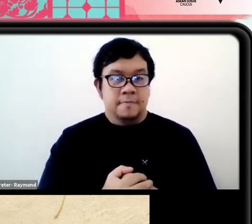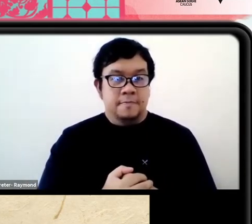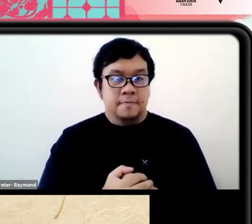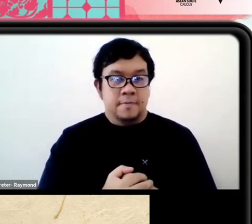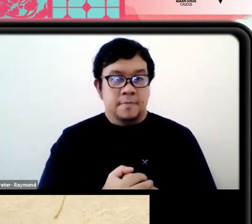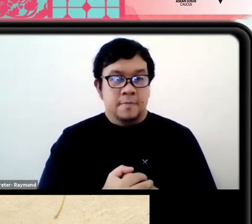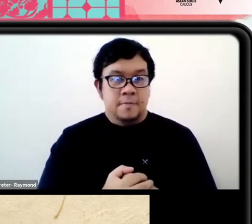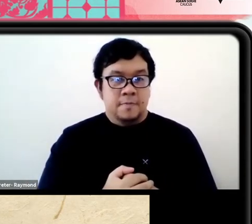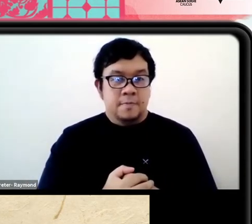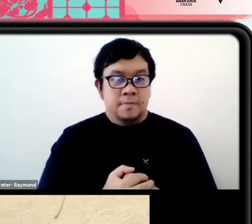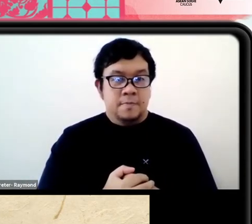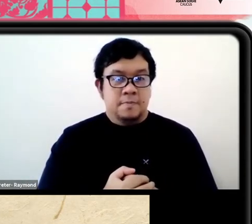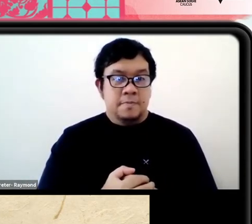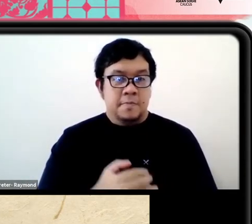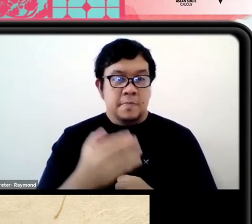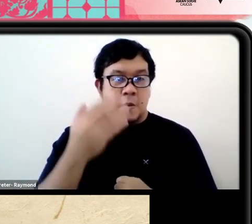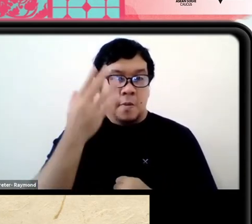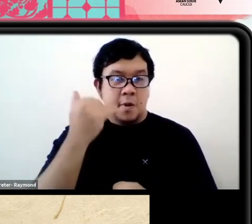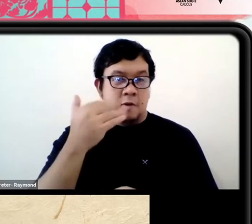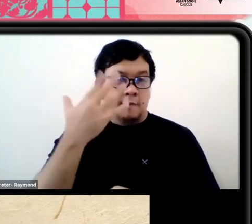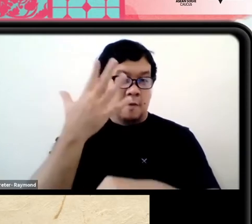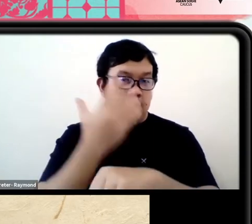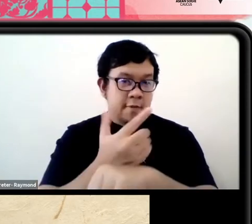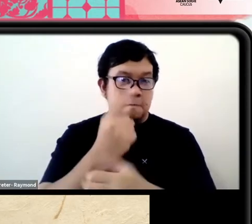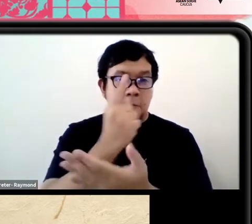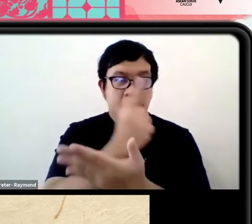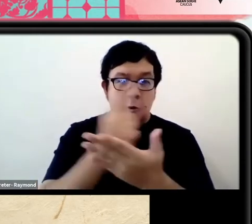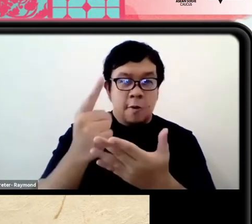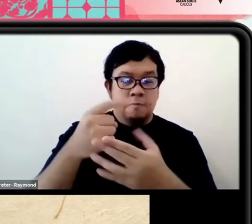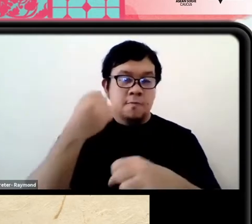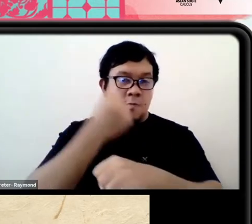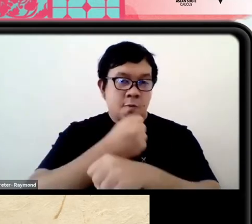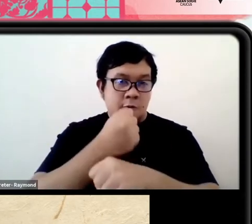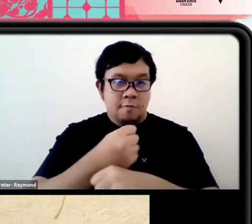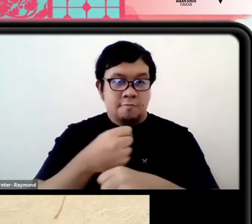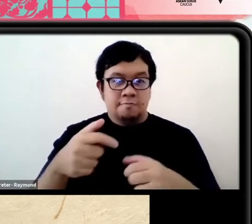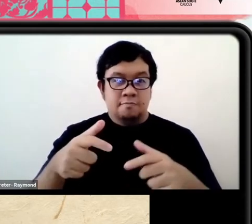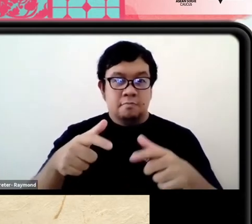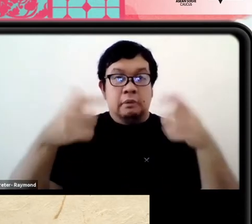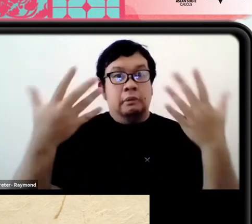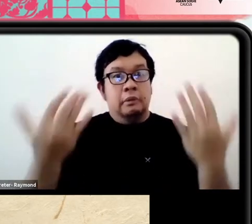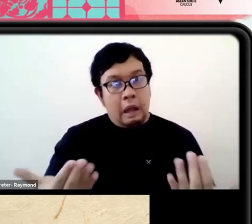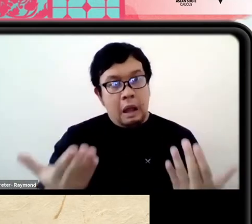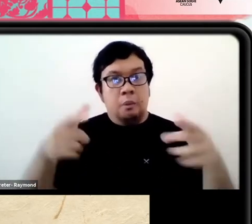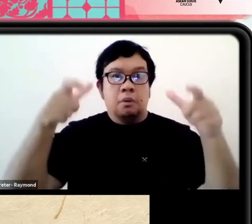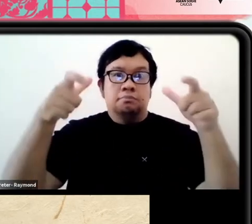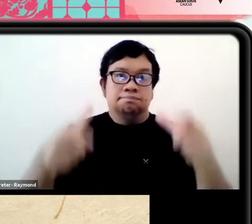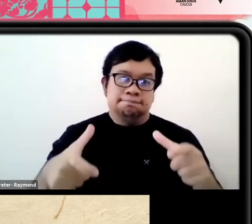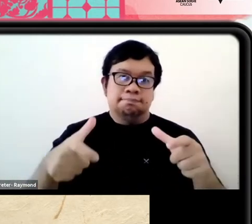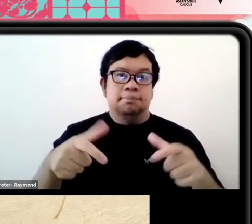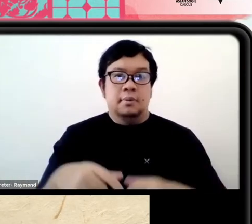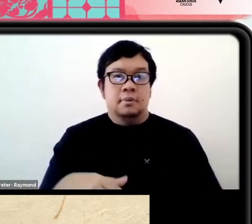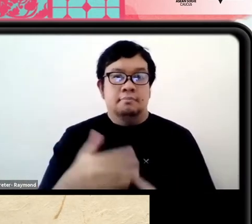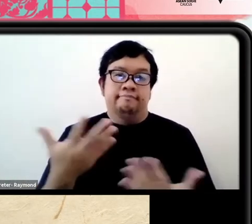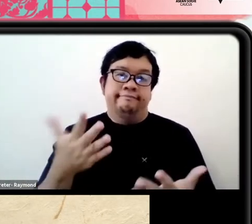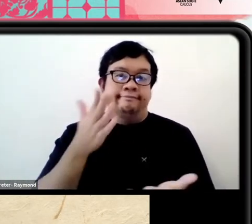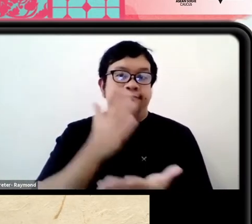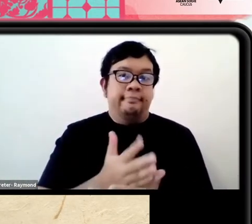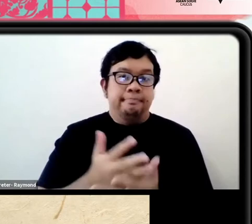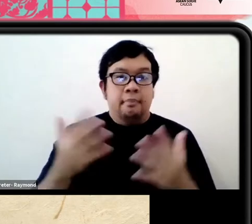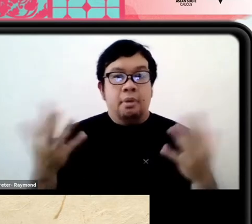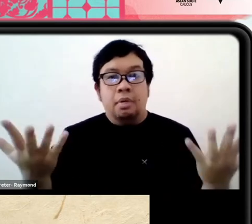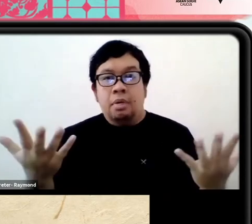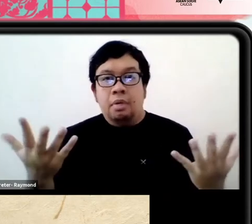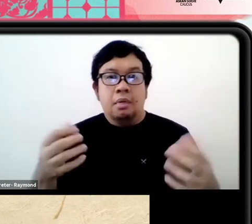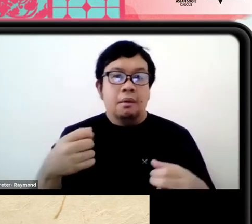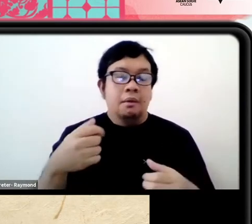two to sometimes five times a week. And being under lockdown has sort of stopped me from performing for a very long time. And